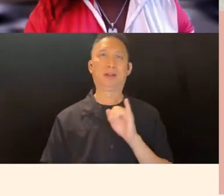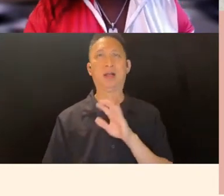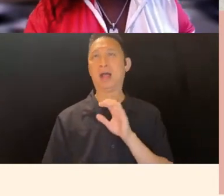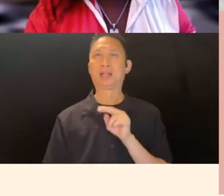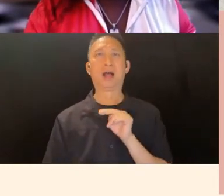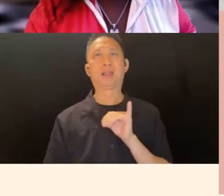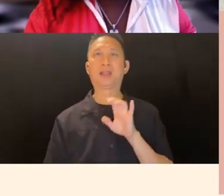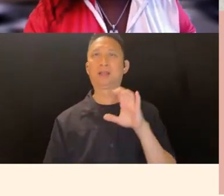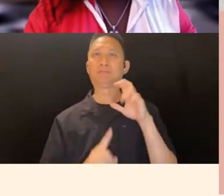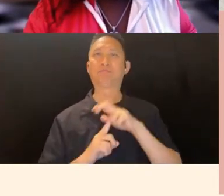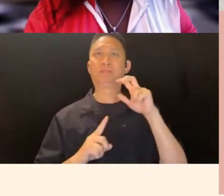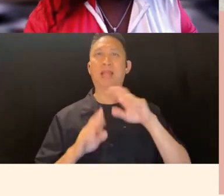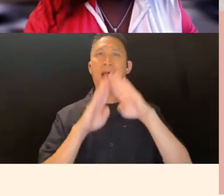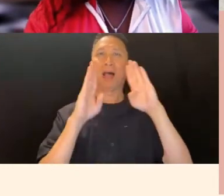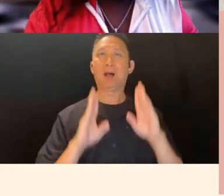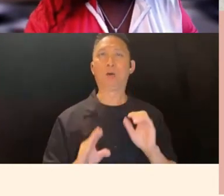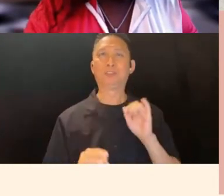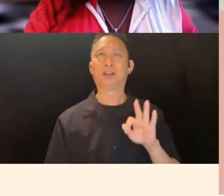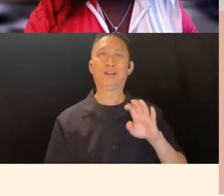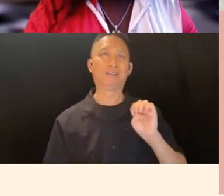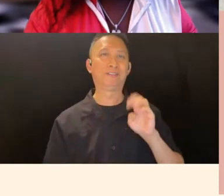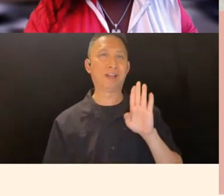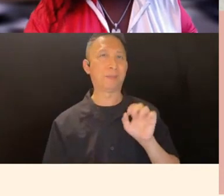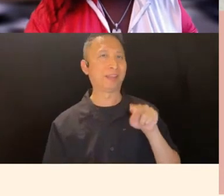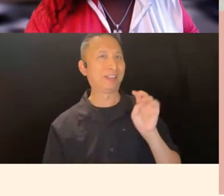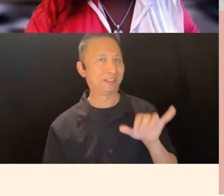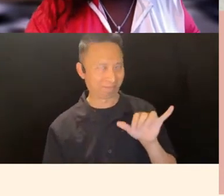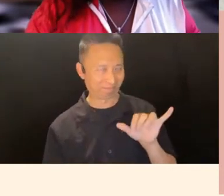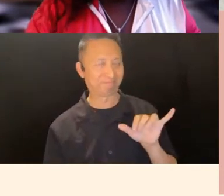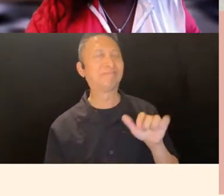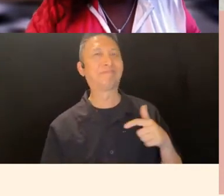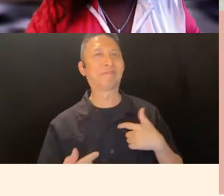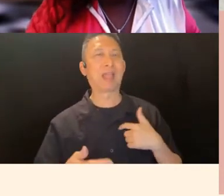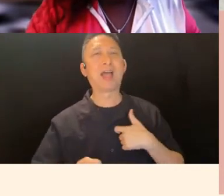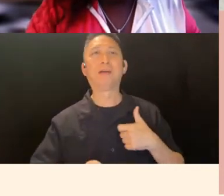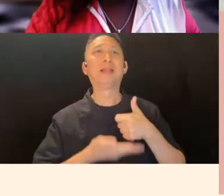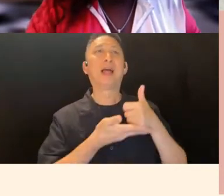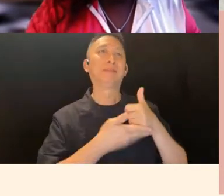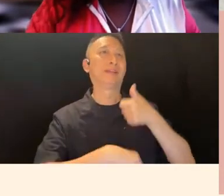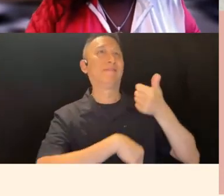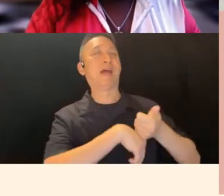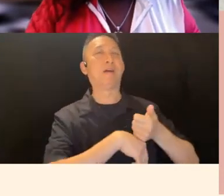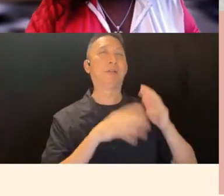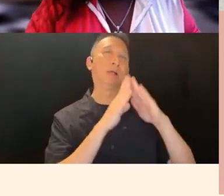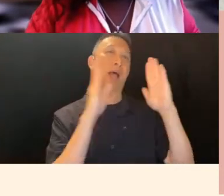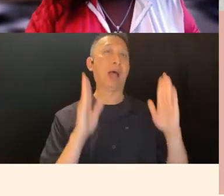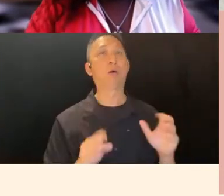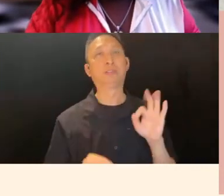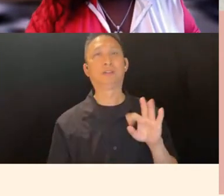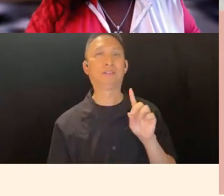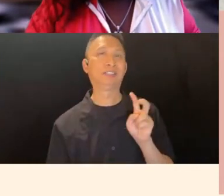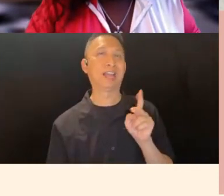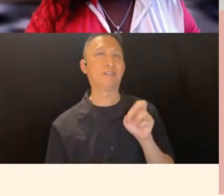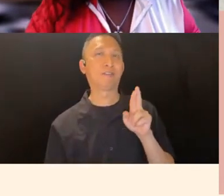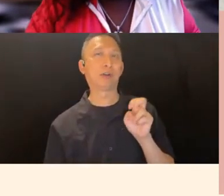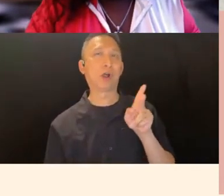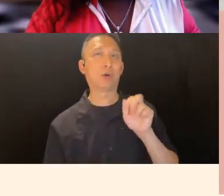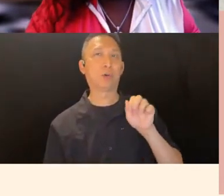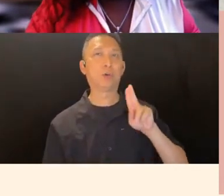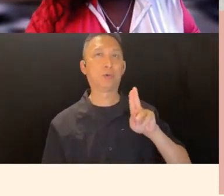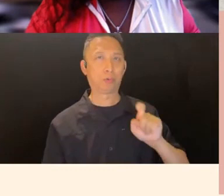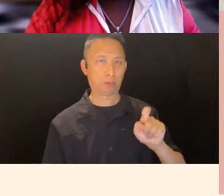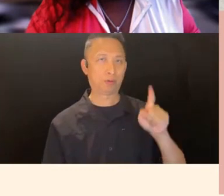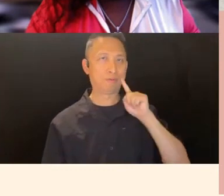and I am the founding overall mother of the House of Devereaux and the Kiki scene. And I